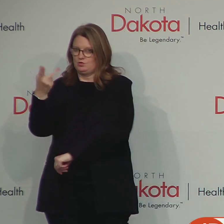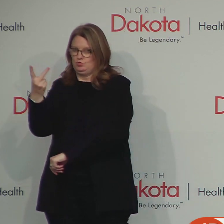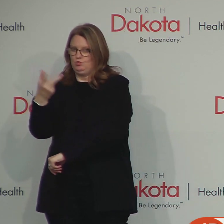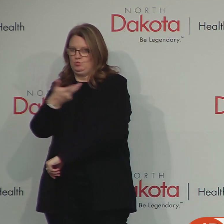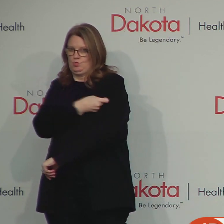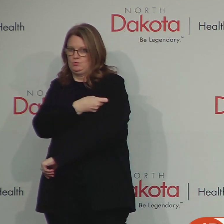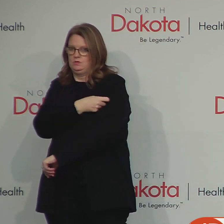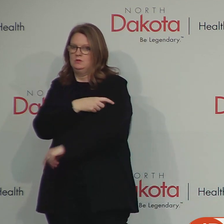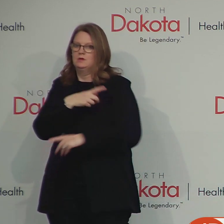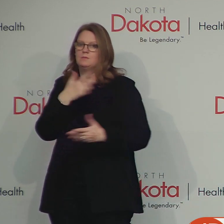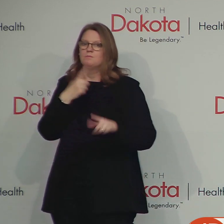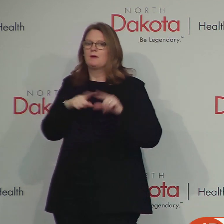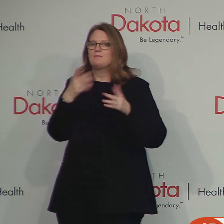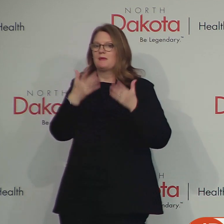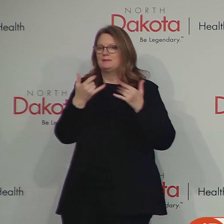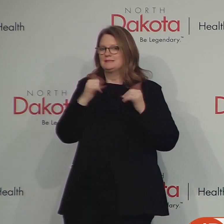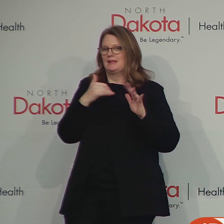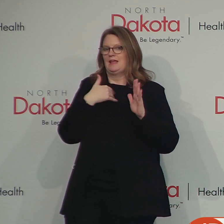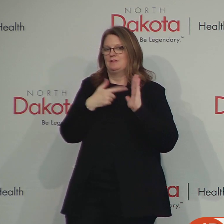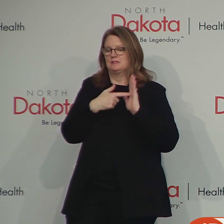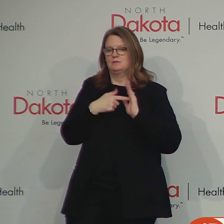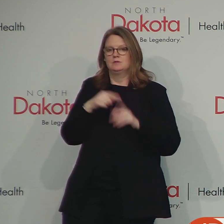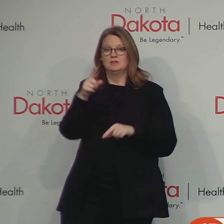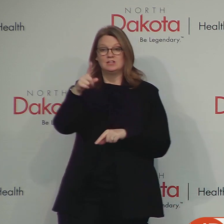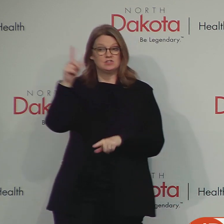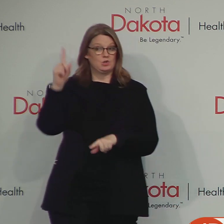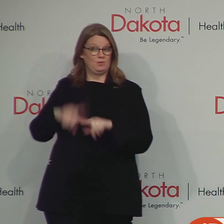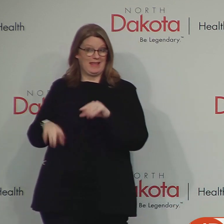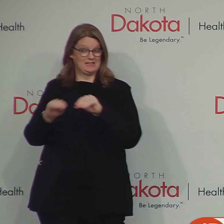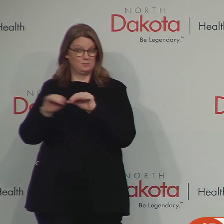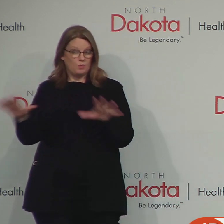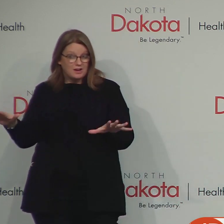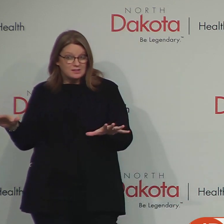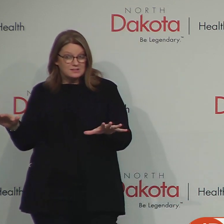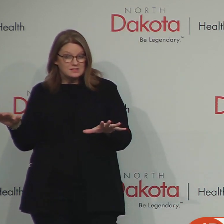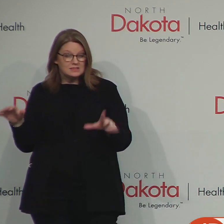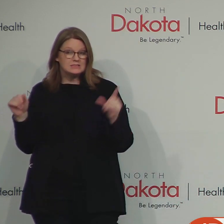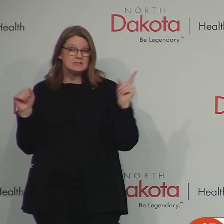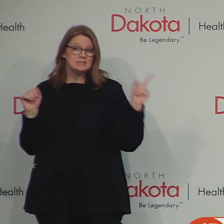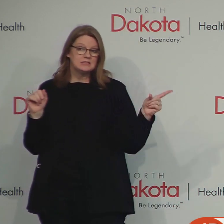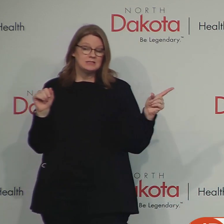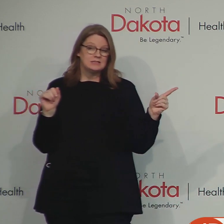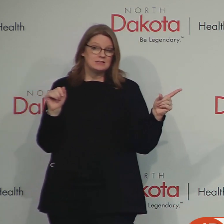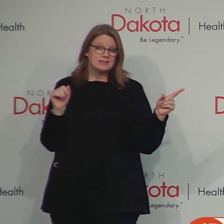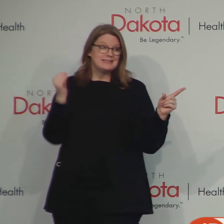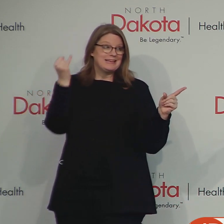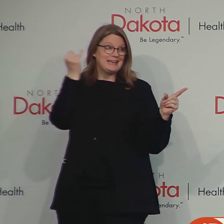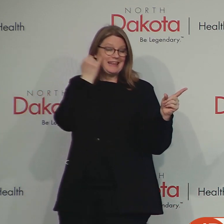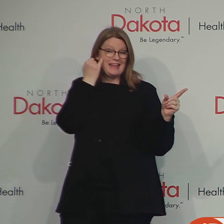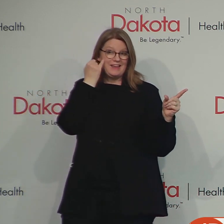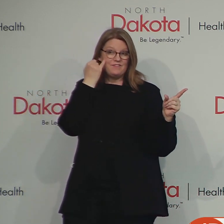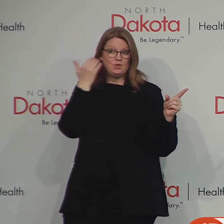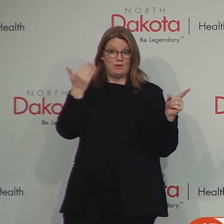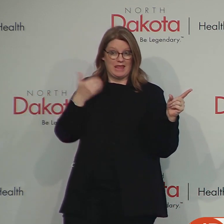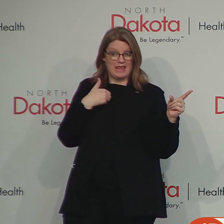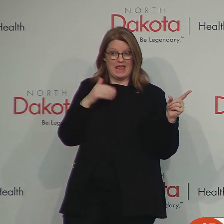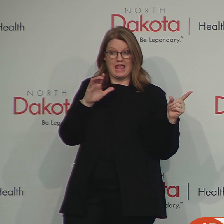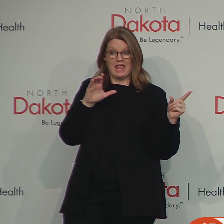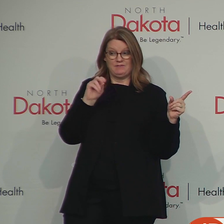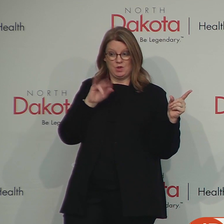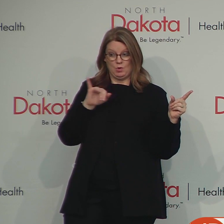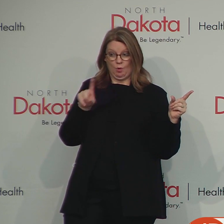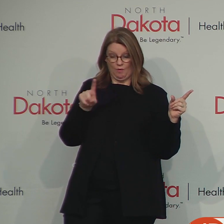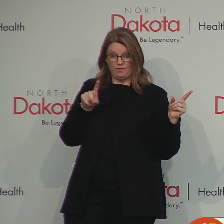vaccine. So you're unable to spread it to others then as well? If you're infected with COVID, you